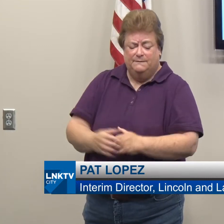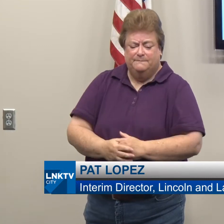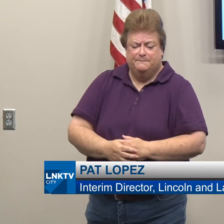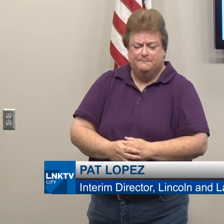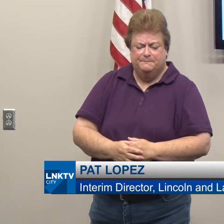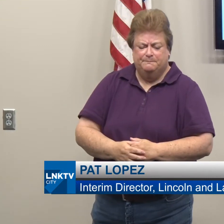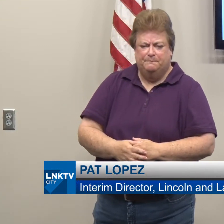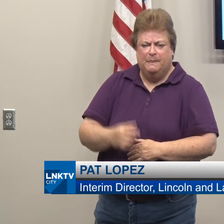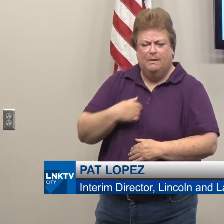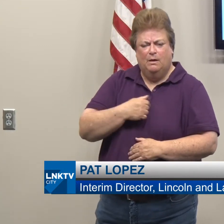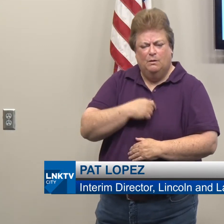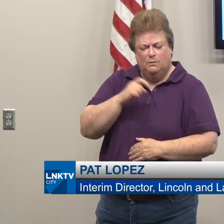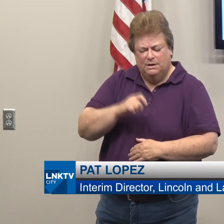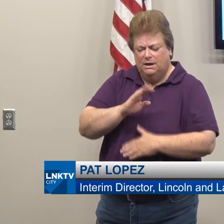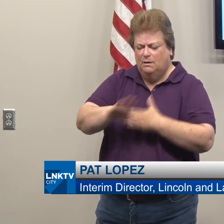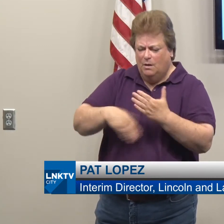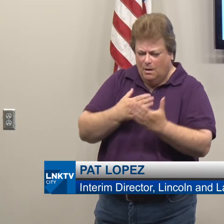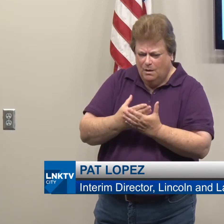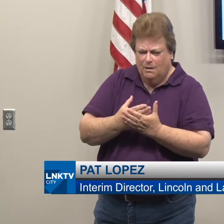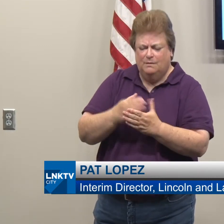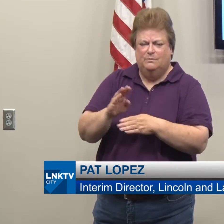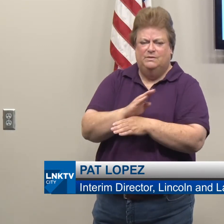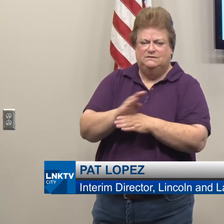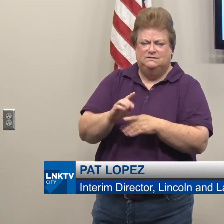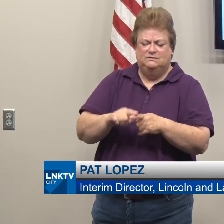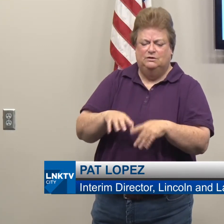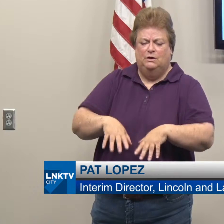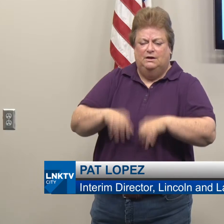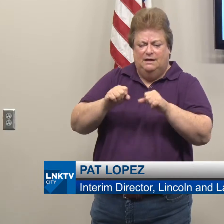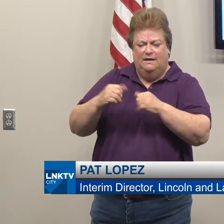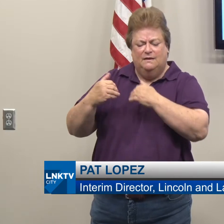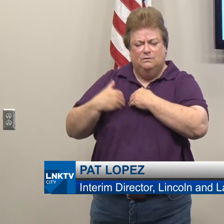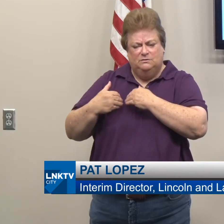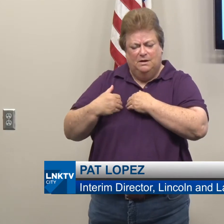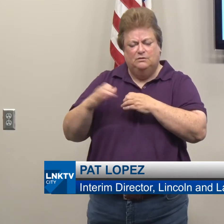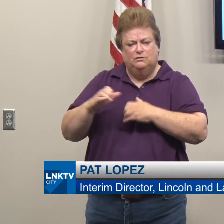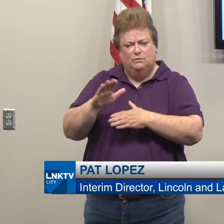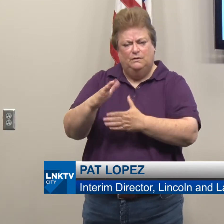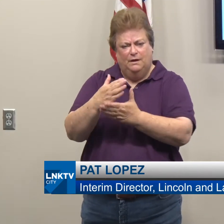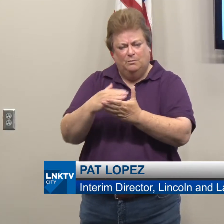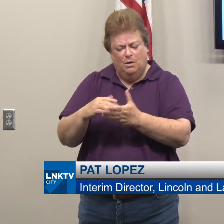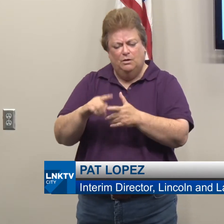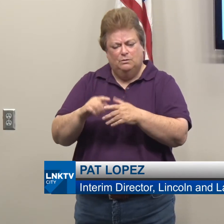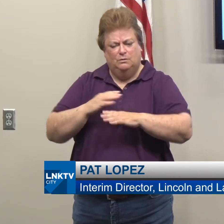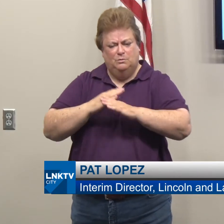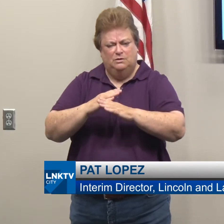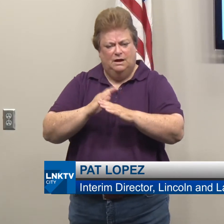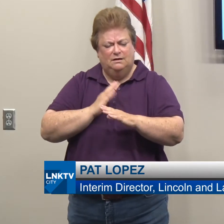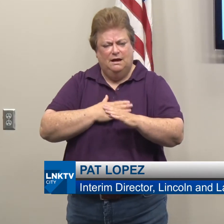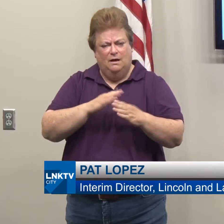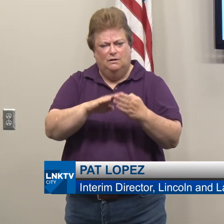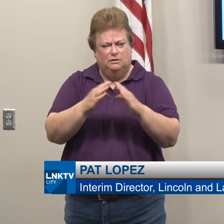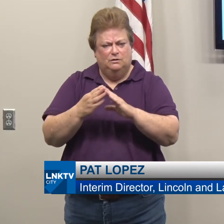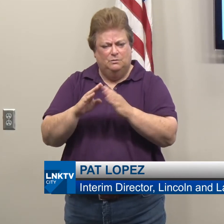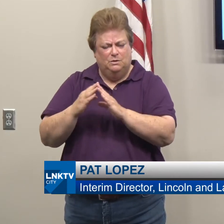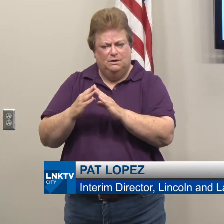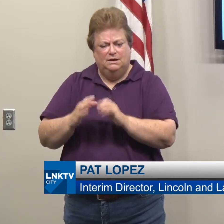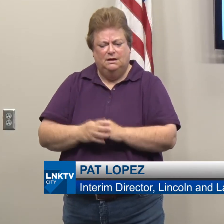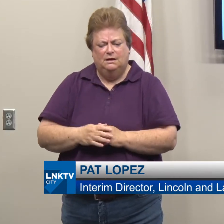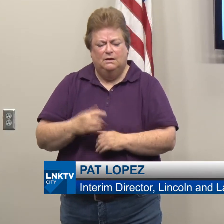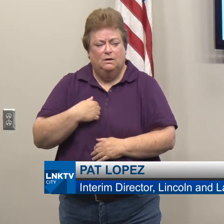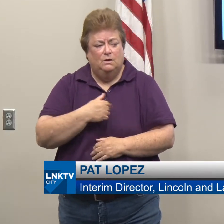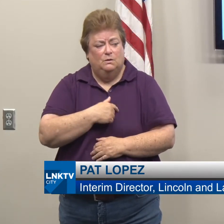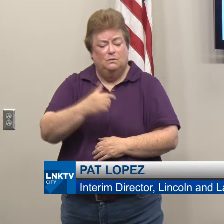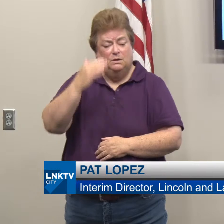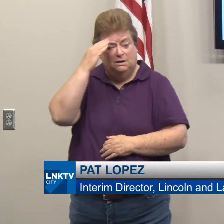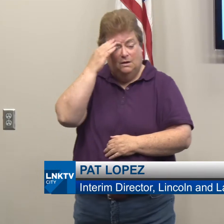need all the businesses to take responsibility and do their part to protect the community. And we need